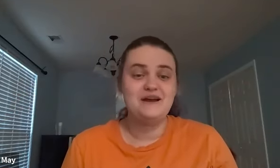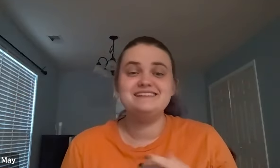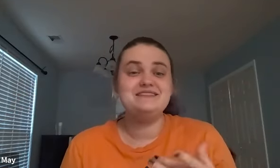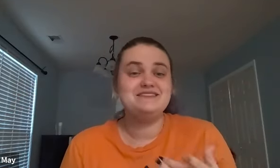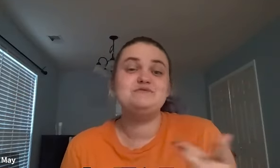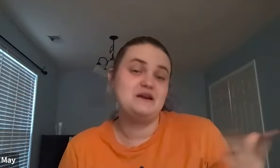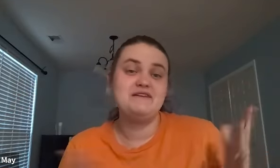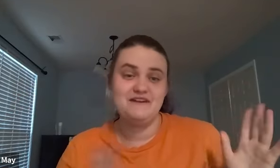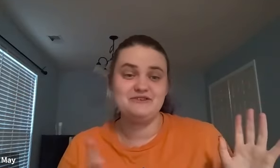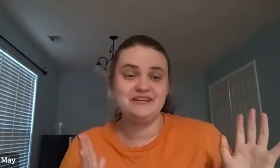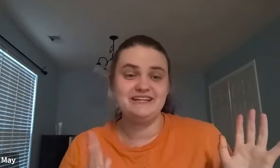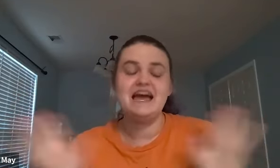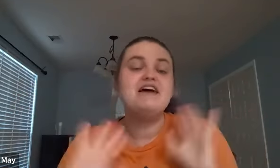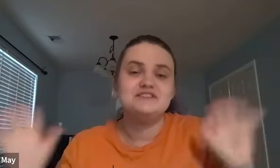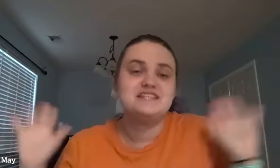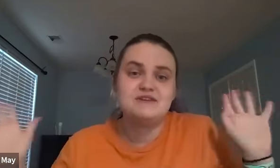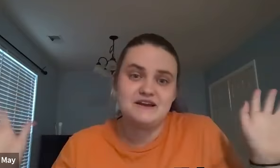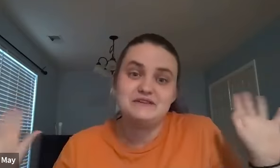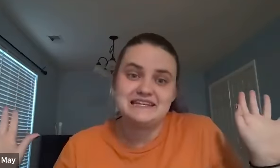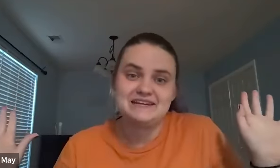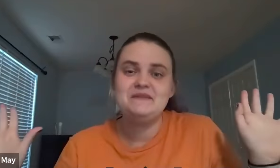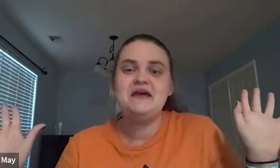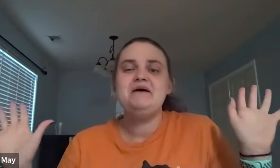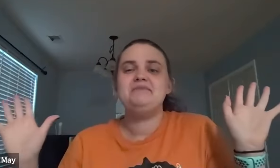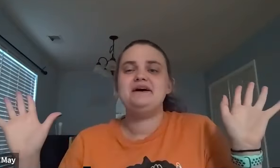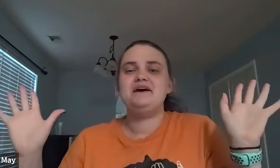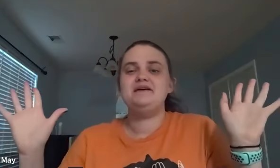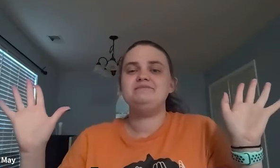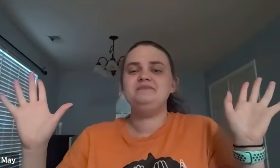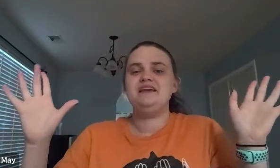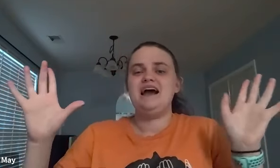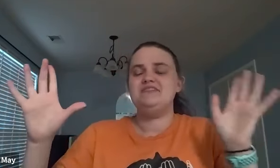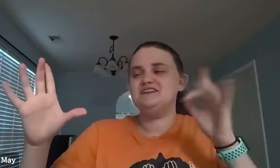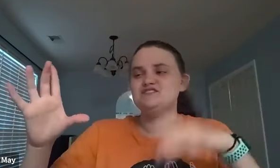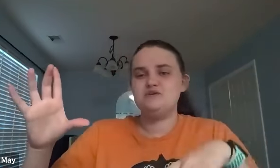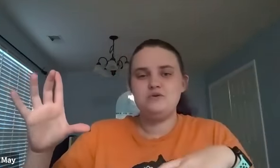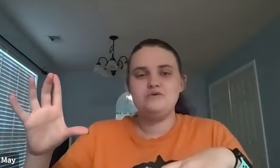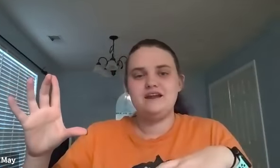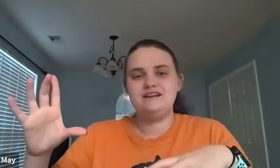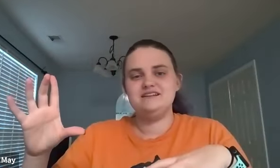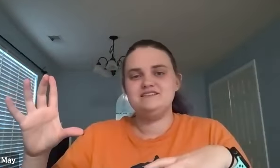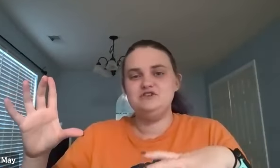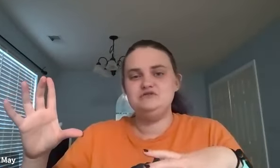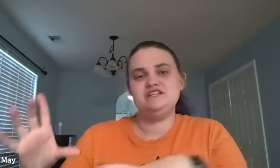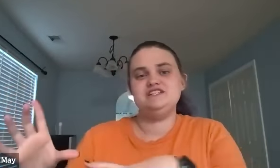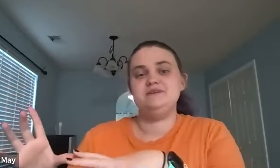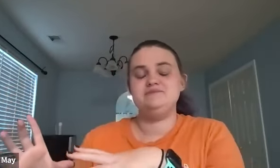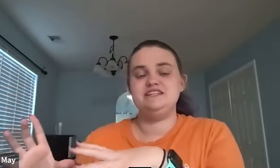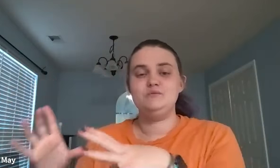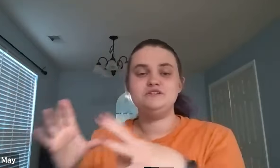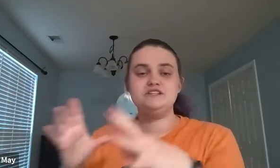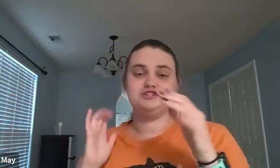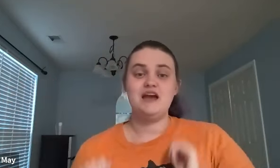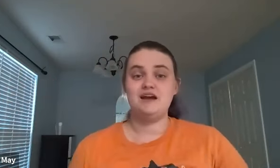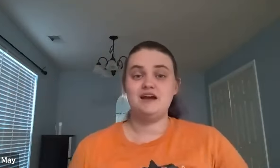I say this is one of my favorite things. Everything's my favorite thing. But I think it's so cool that in ASL, you can sometimes, it's almost like you're just acting